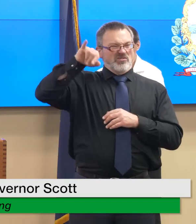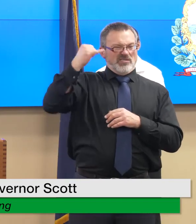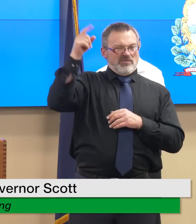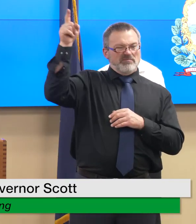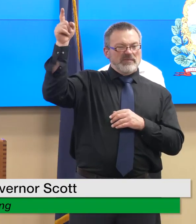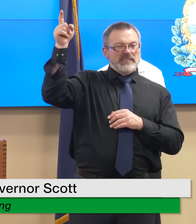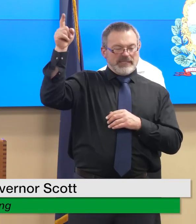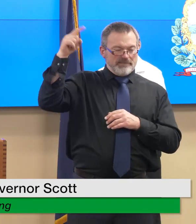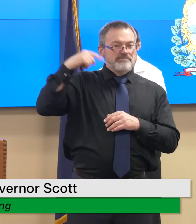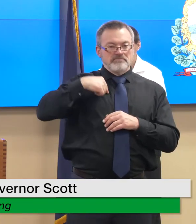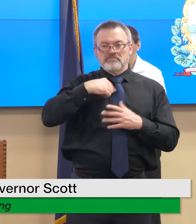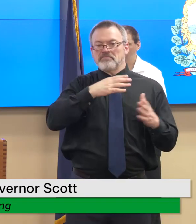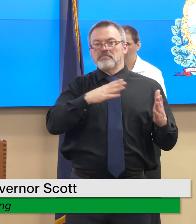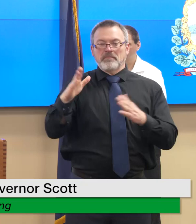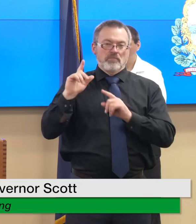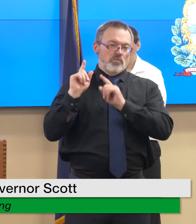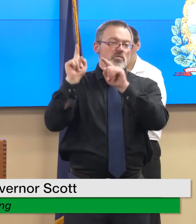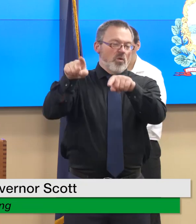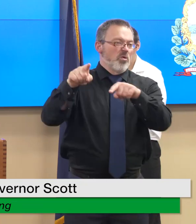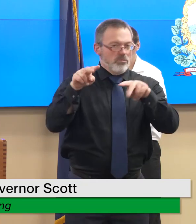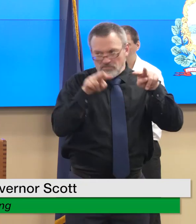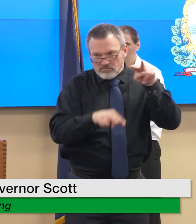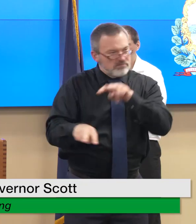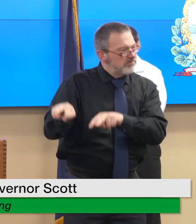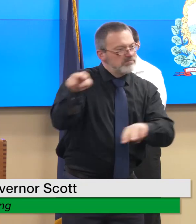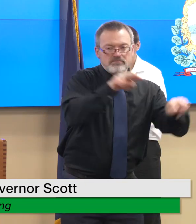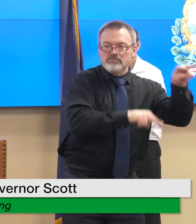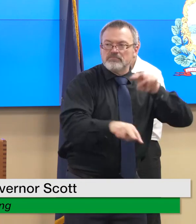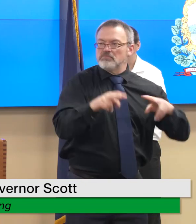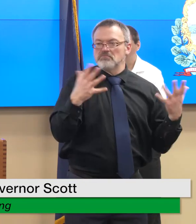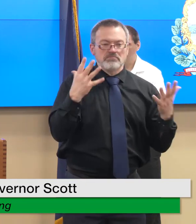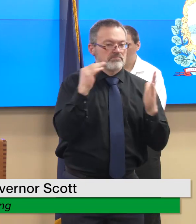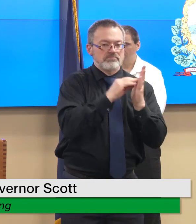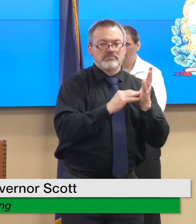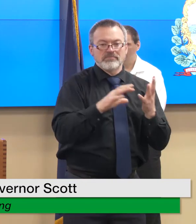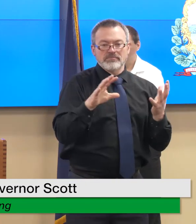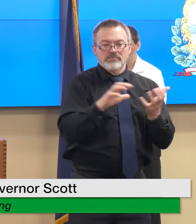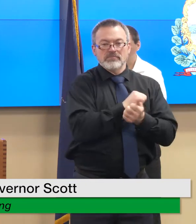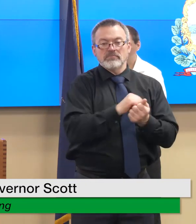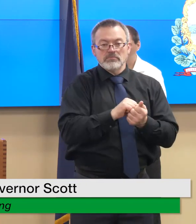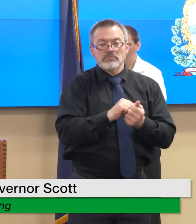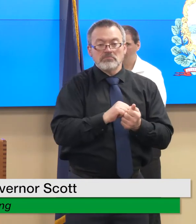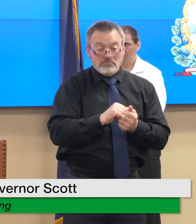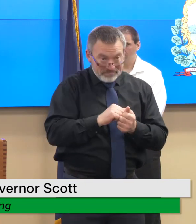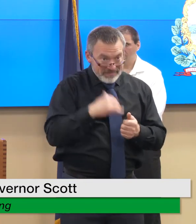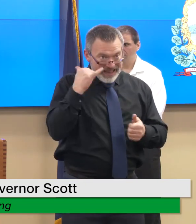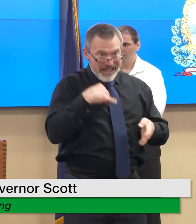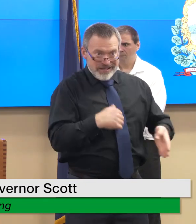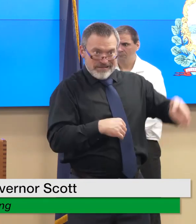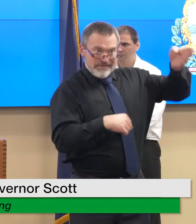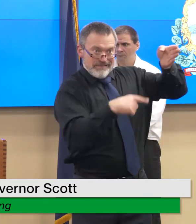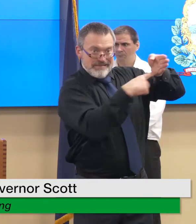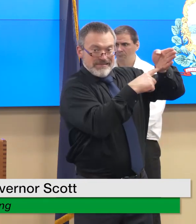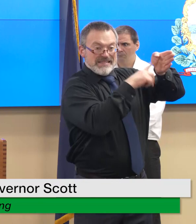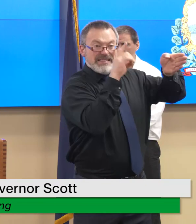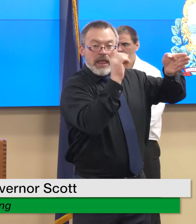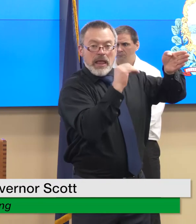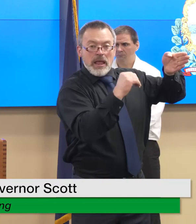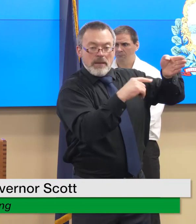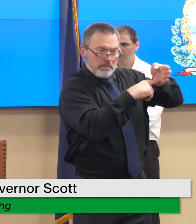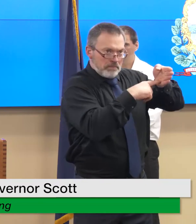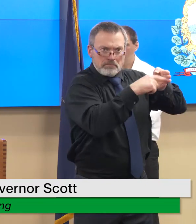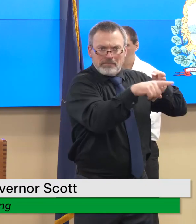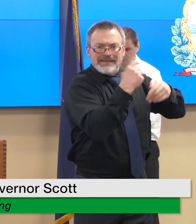today. The dam safety program has been reaching out to dam owners in the Northeast Kingdom and has